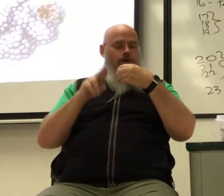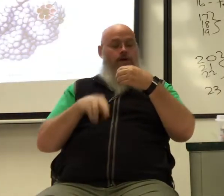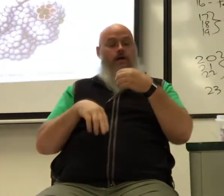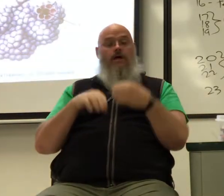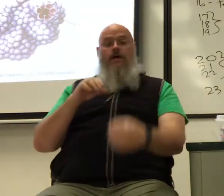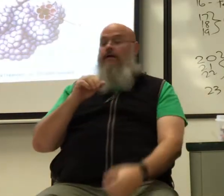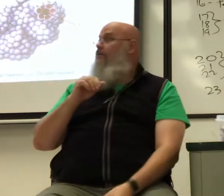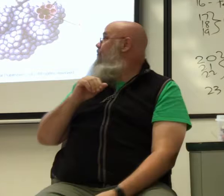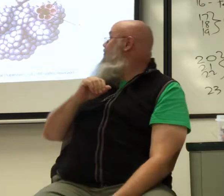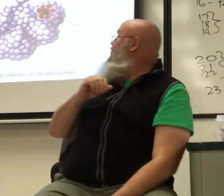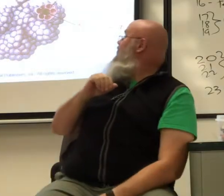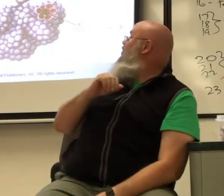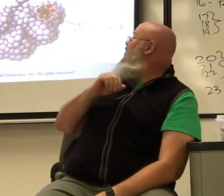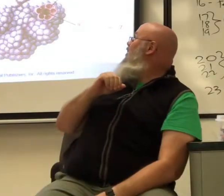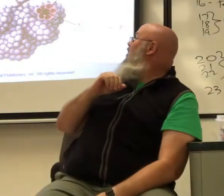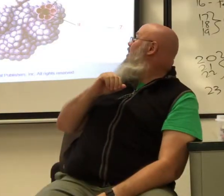space.